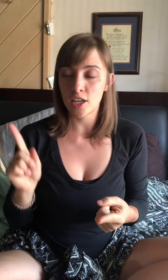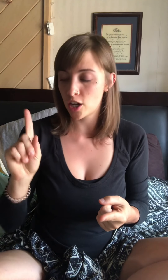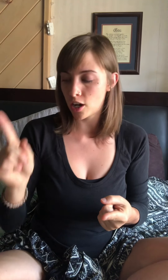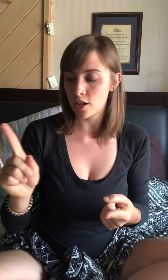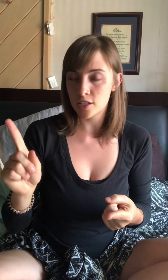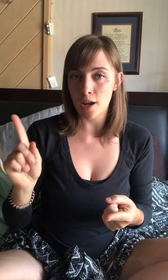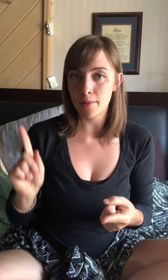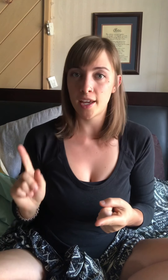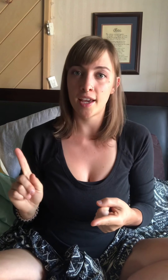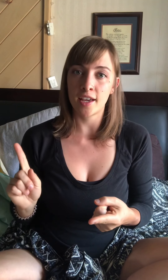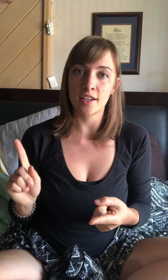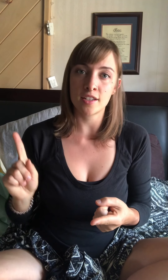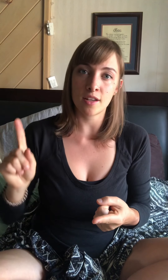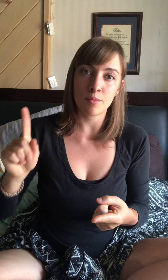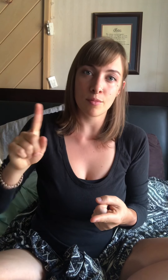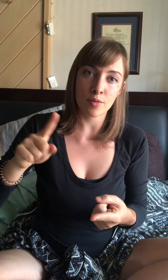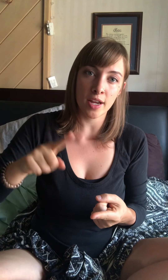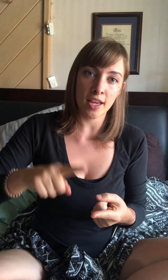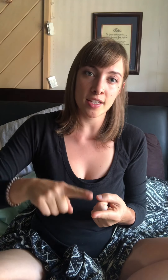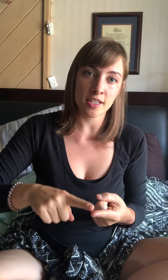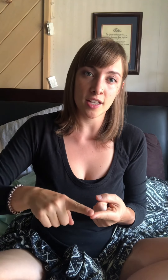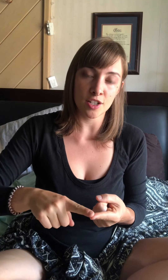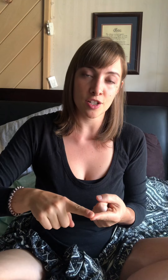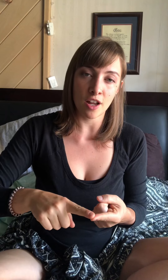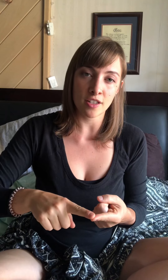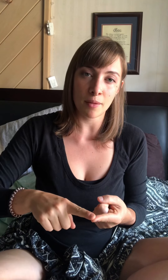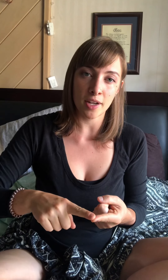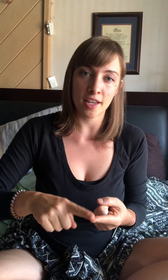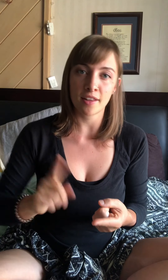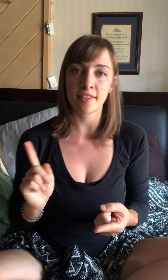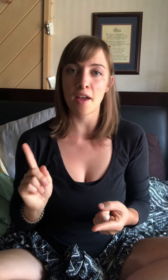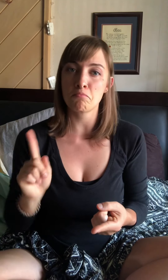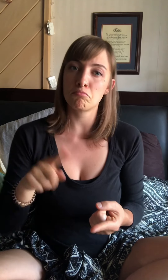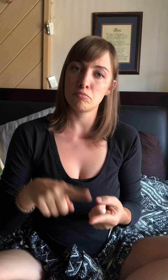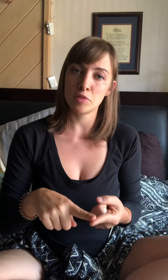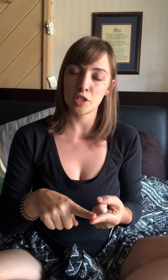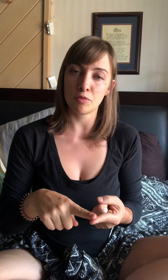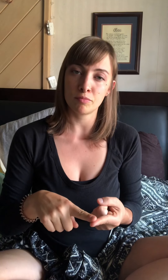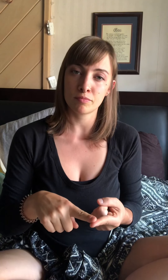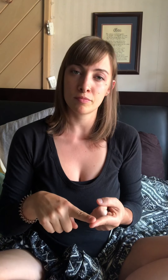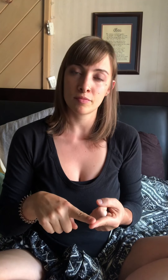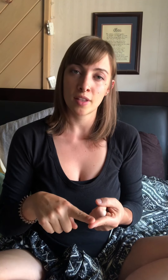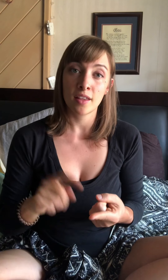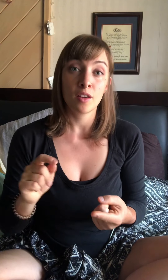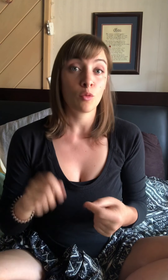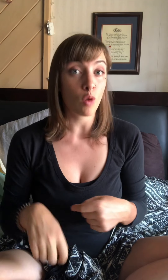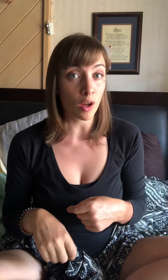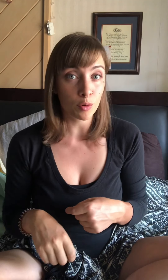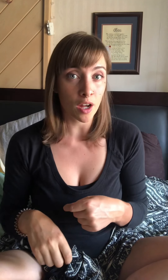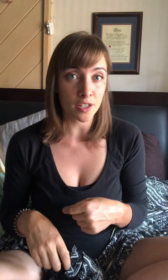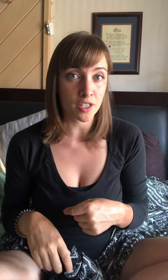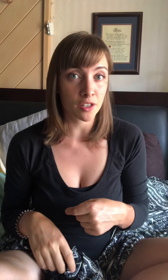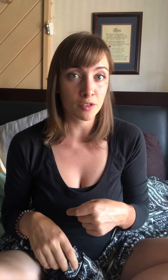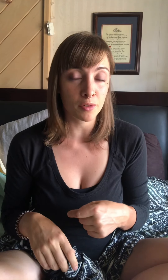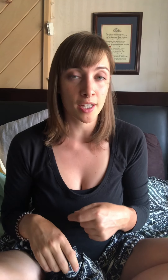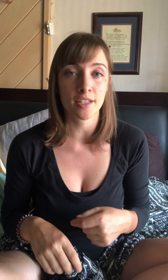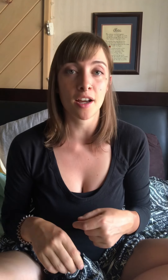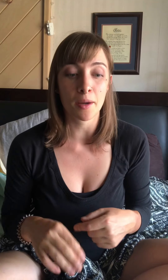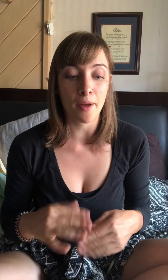your dominant hand and bring it to touch your non-dominant hand like that. 2. While we're on 2, we're going to talk about the